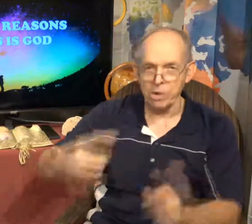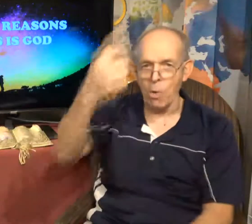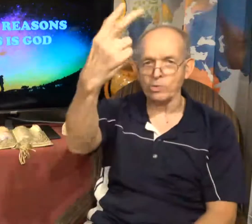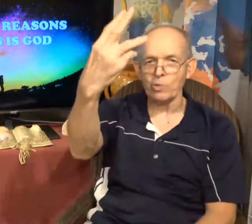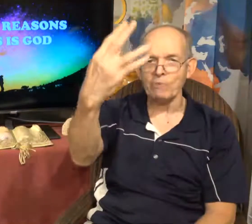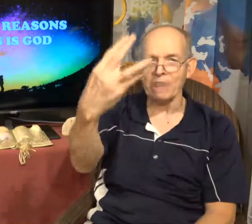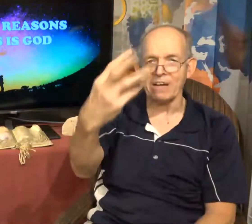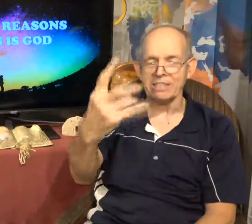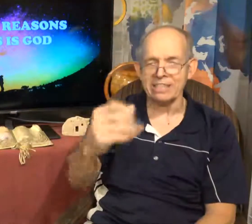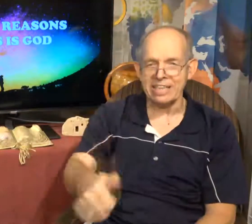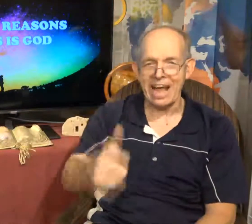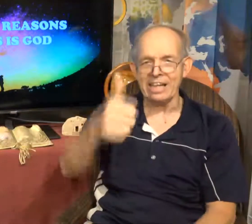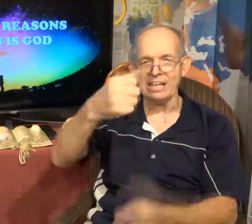What would be back to Japan?